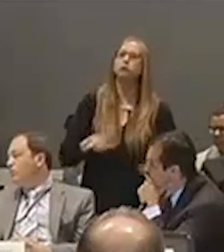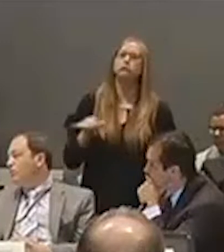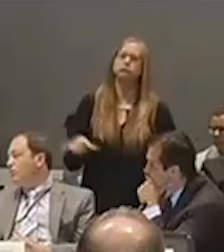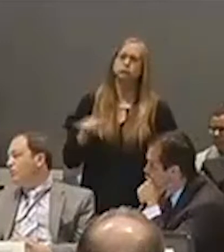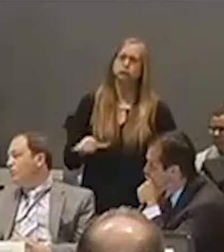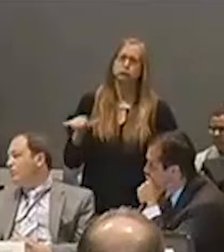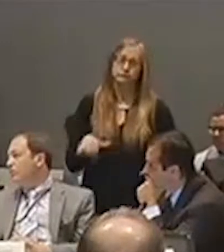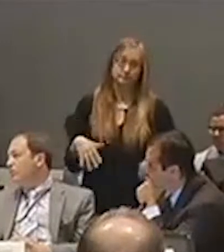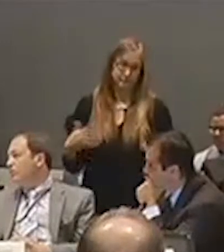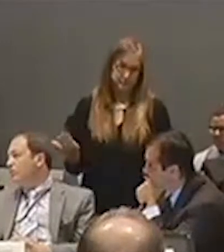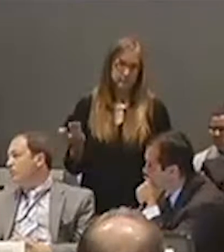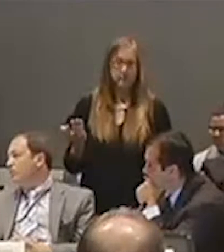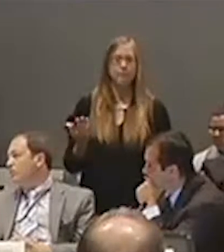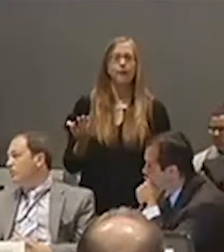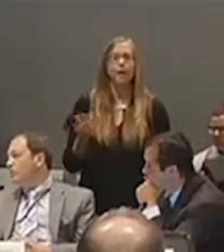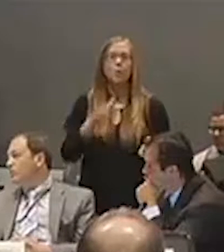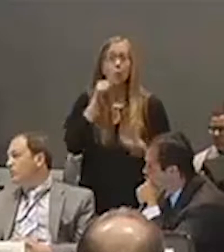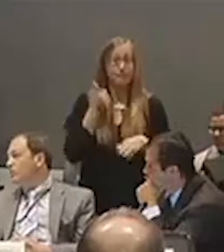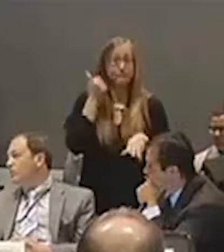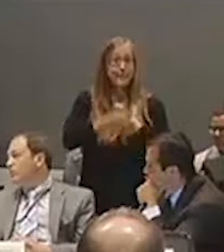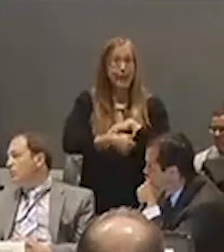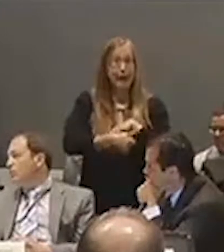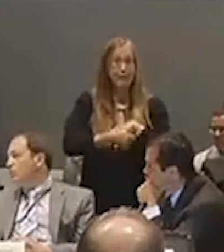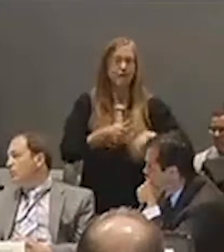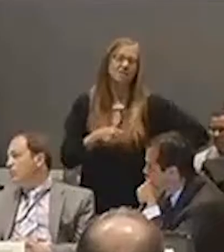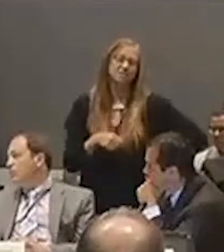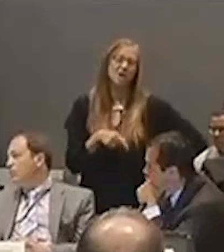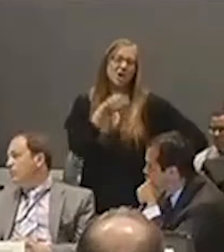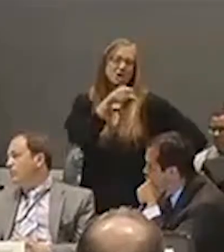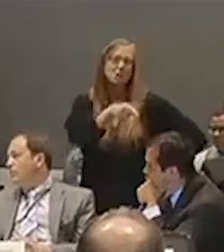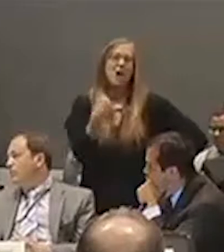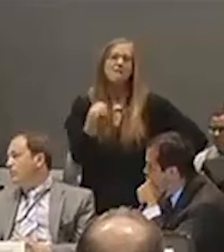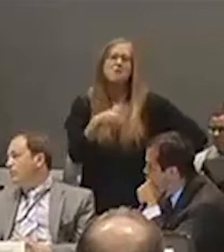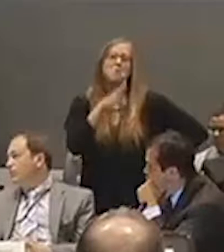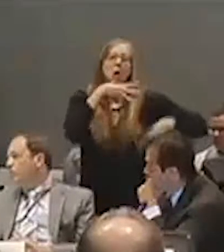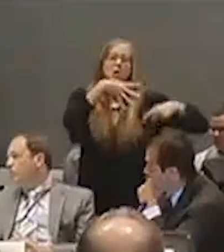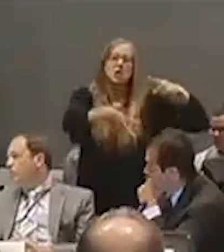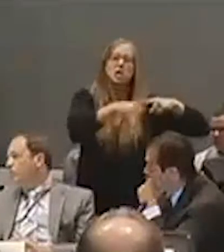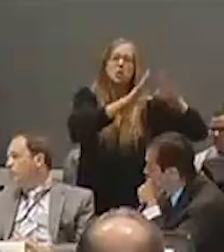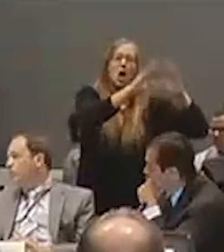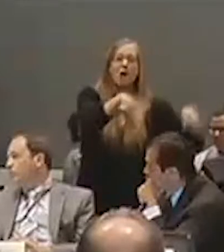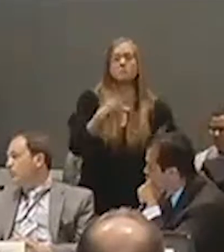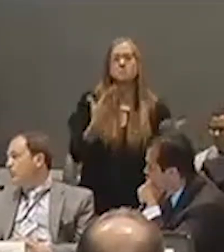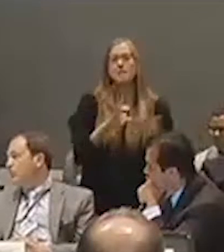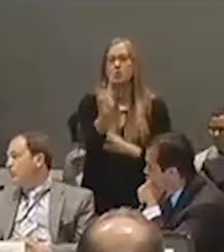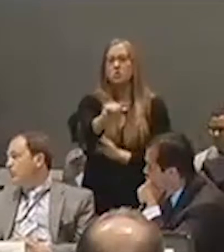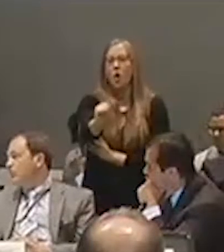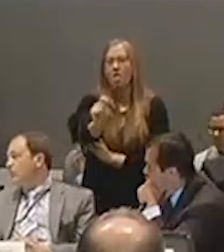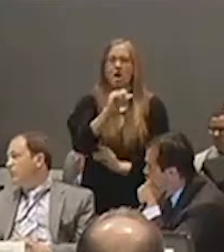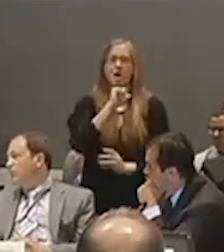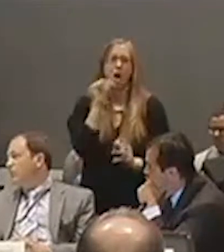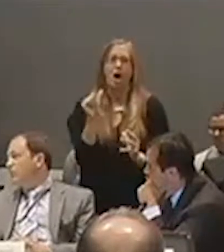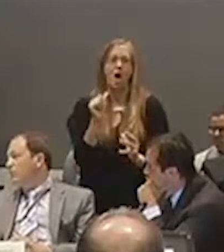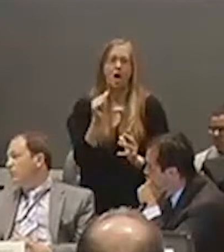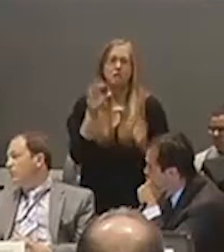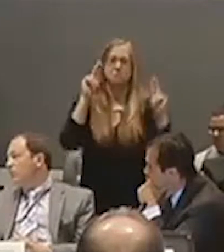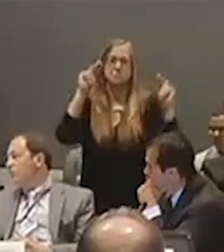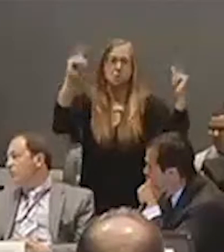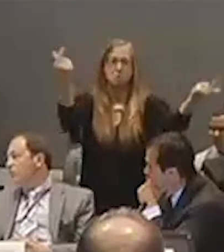it's like right away the blame is, well, you probably got a leak in the house, or probably the toilet is not working right, you